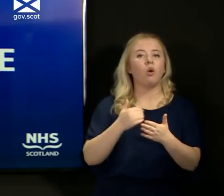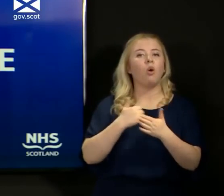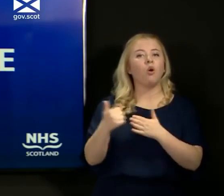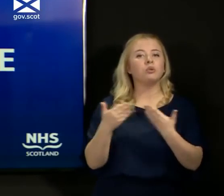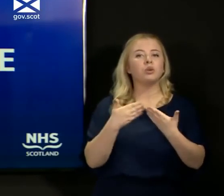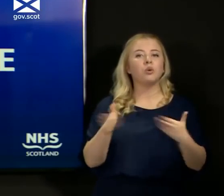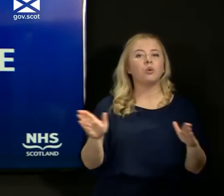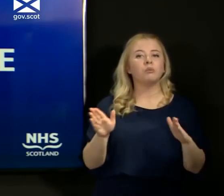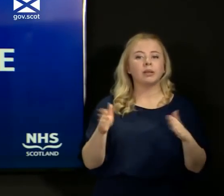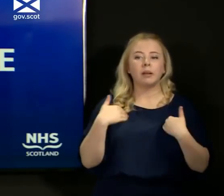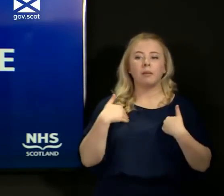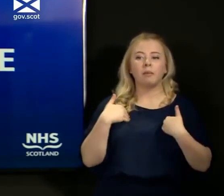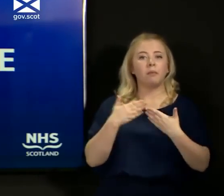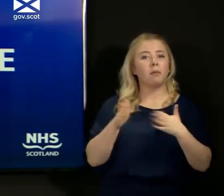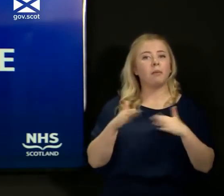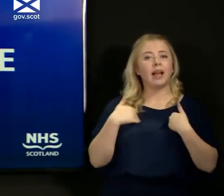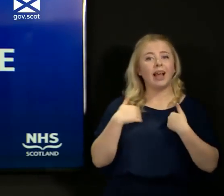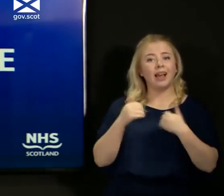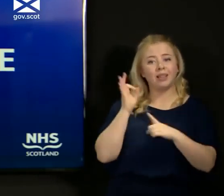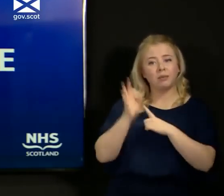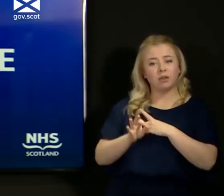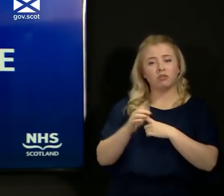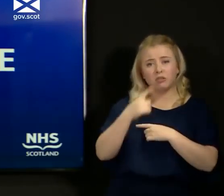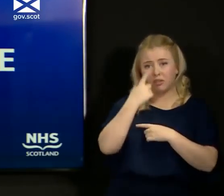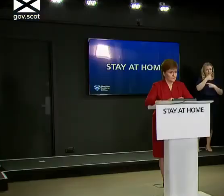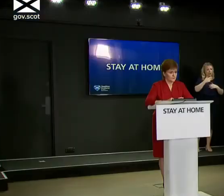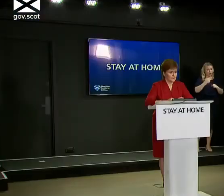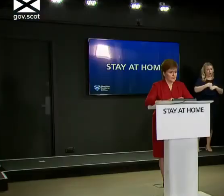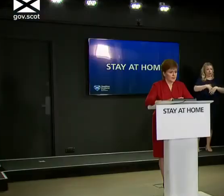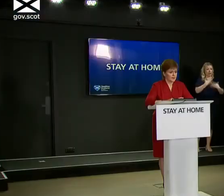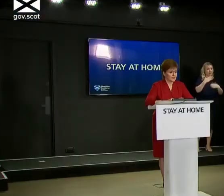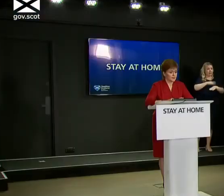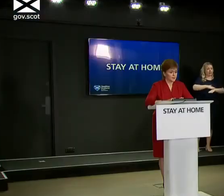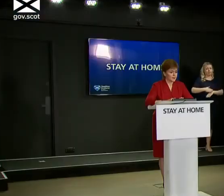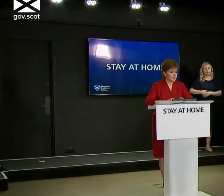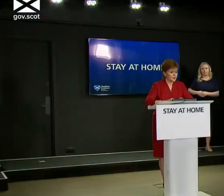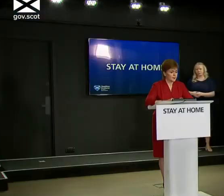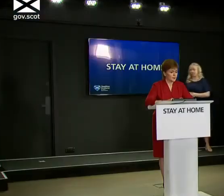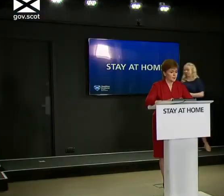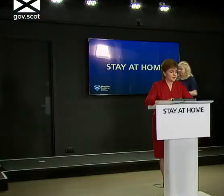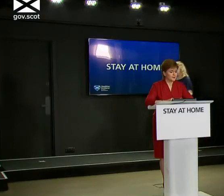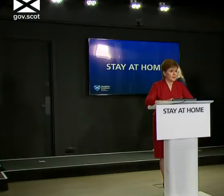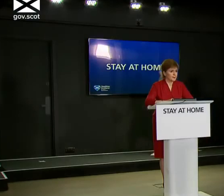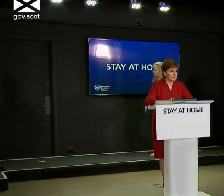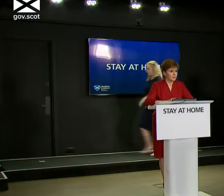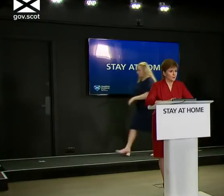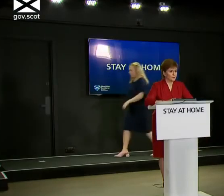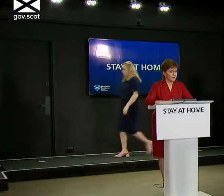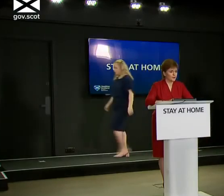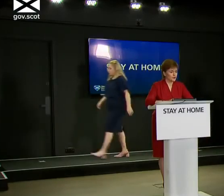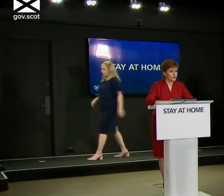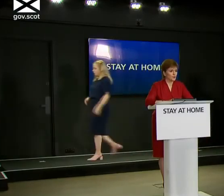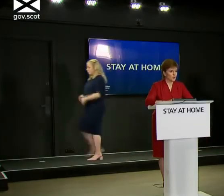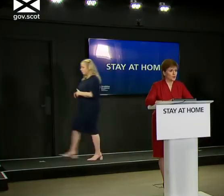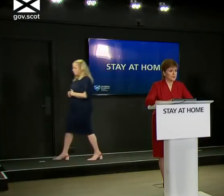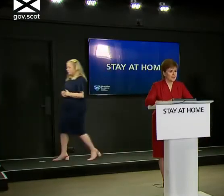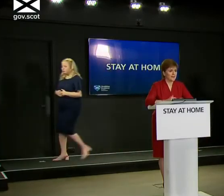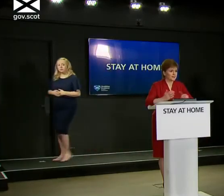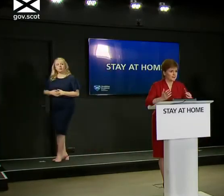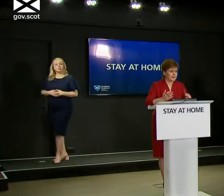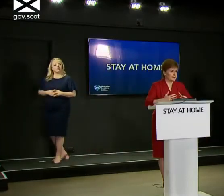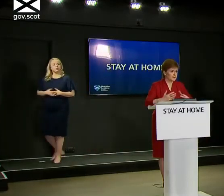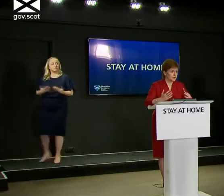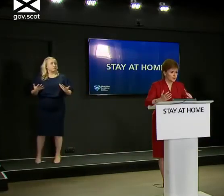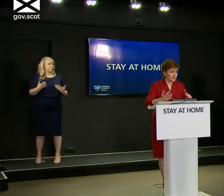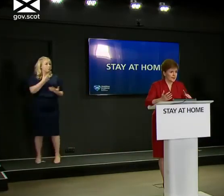to these public health specialists, and they're able to take at any time. It's probably an appropriate moment to remind people, though, if you don't want to